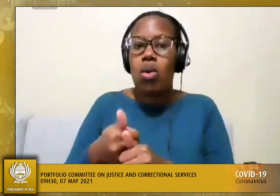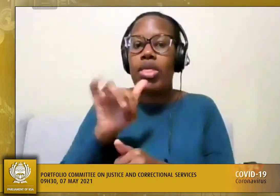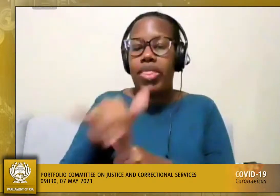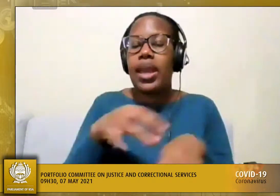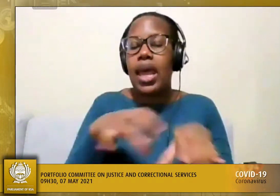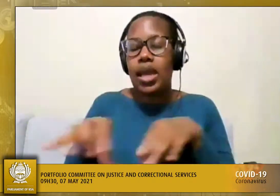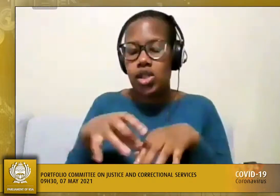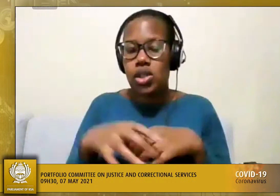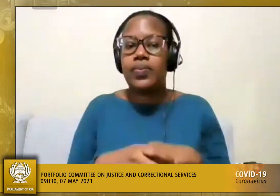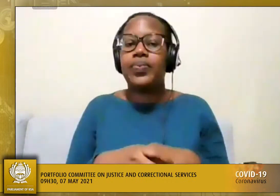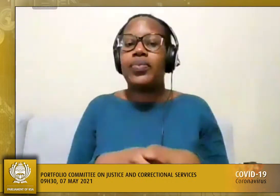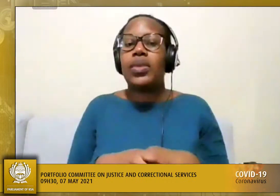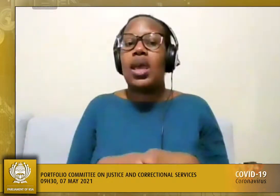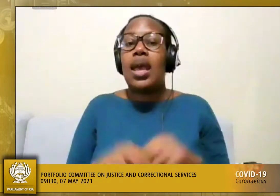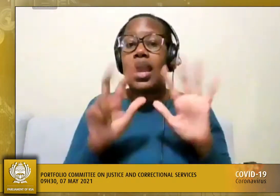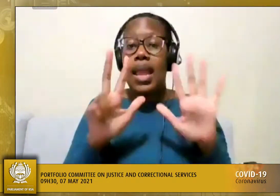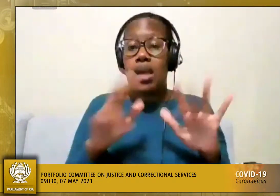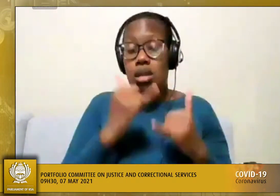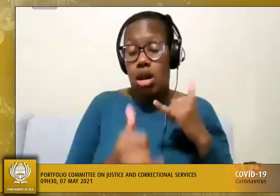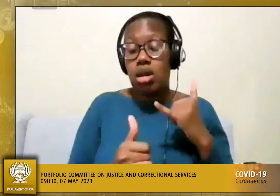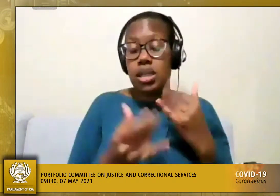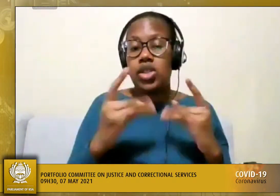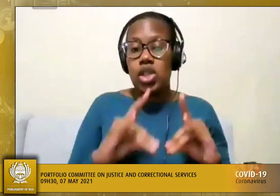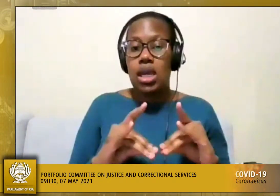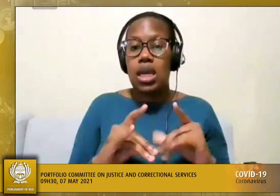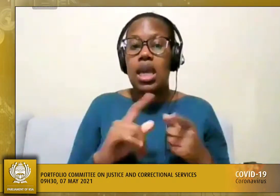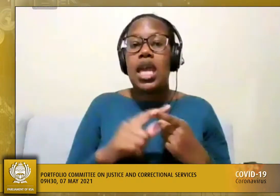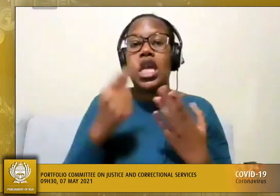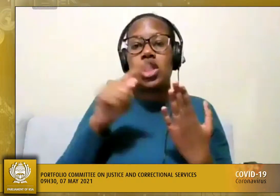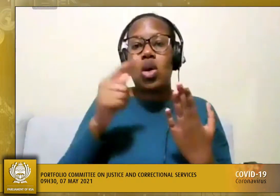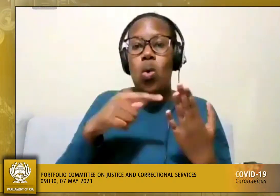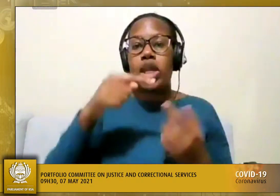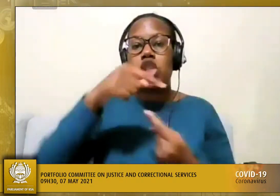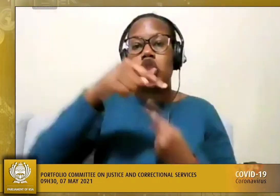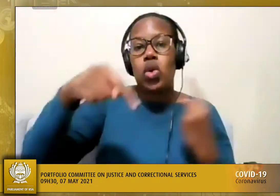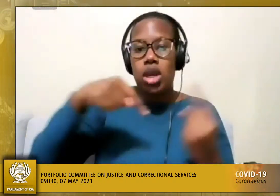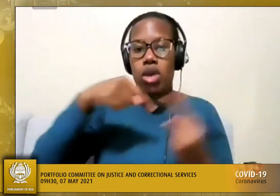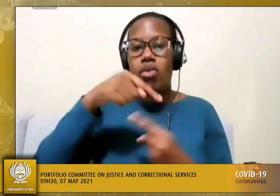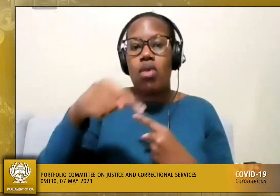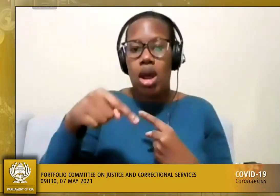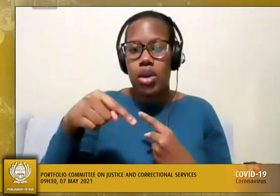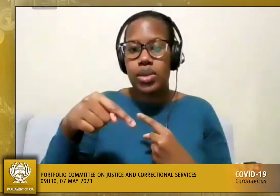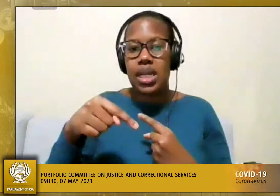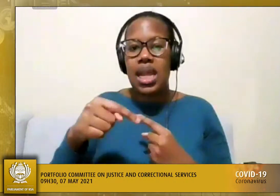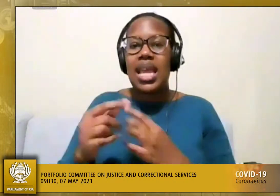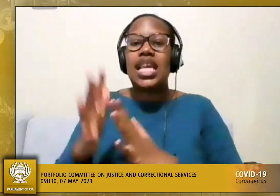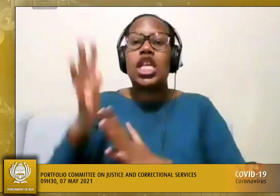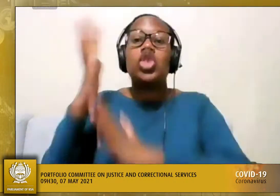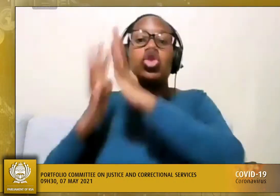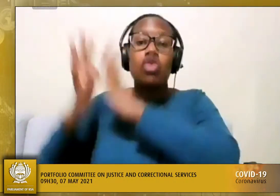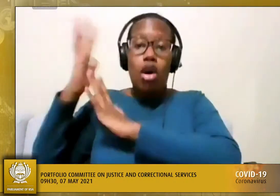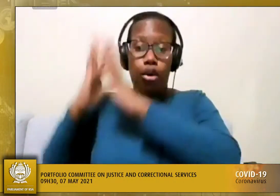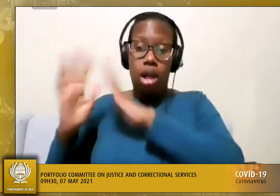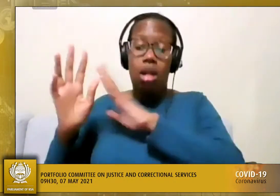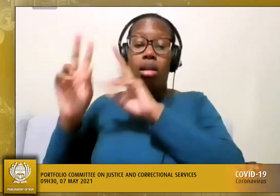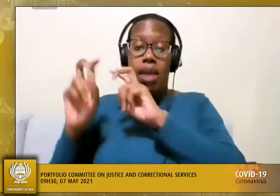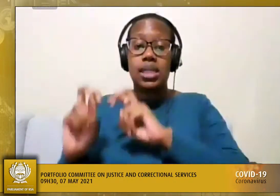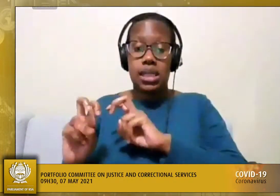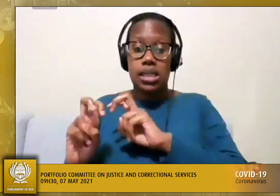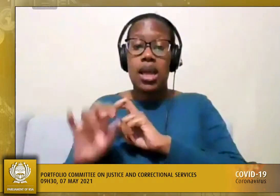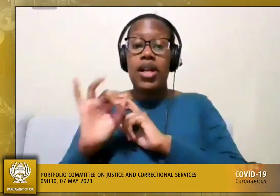and eight lastly check is the Audi turn around that historical matters that the